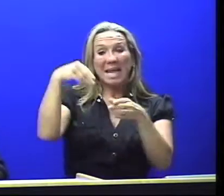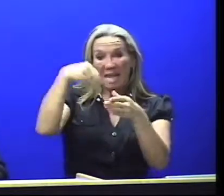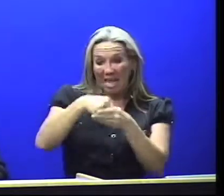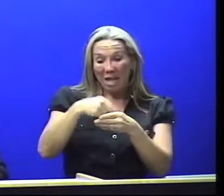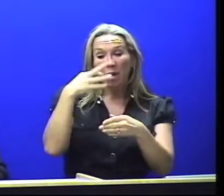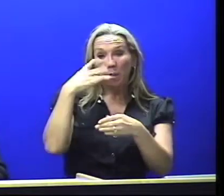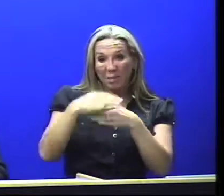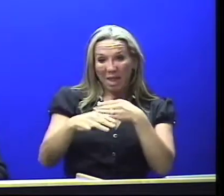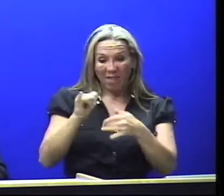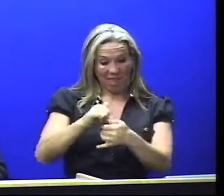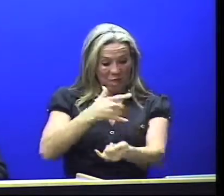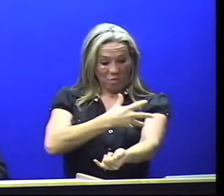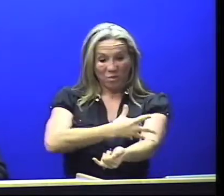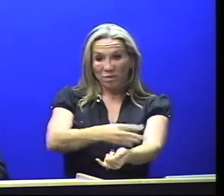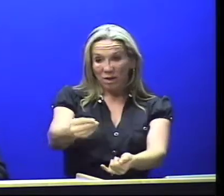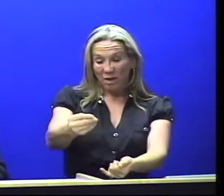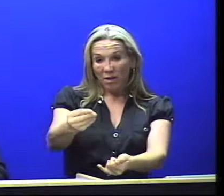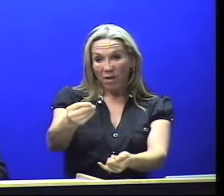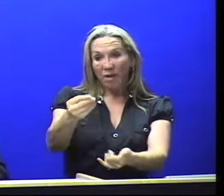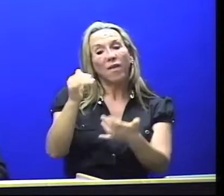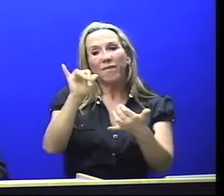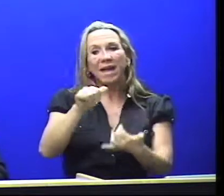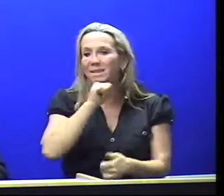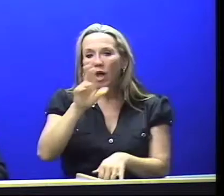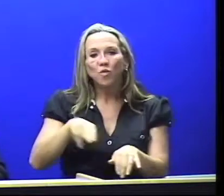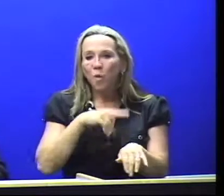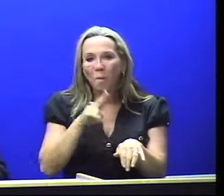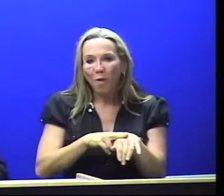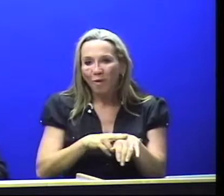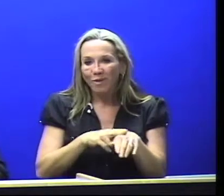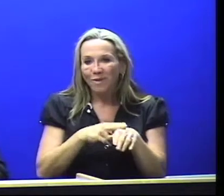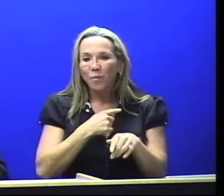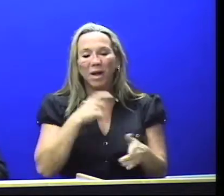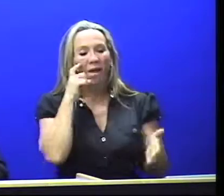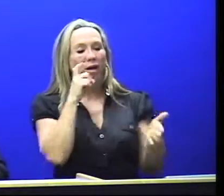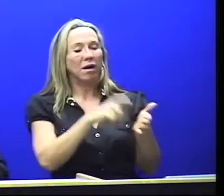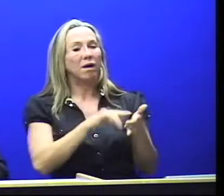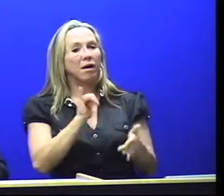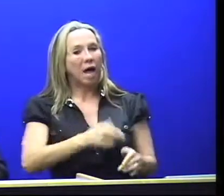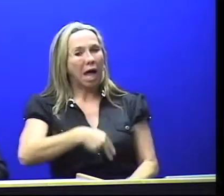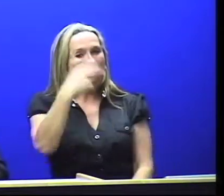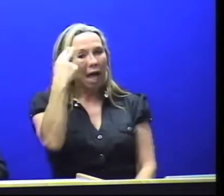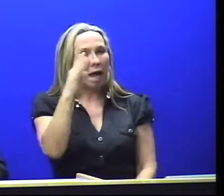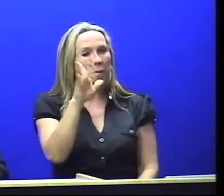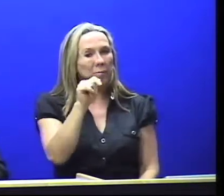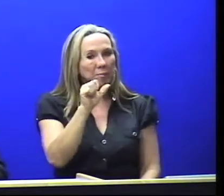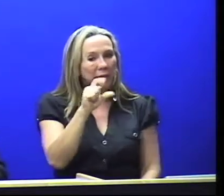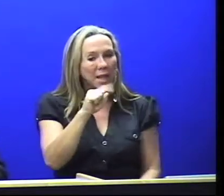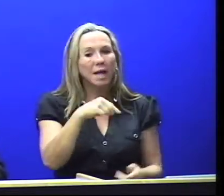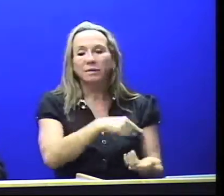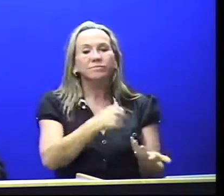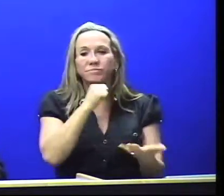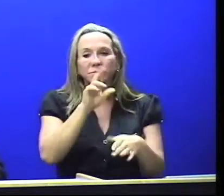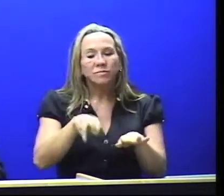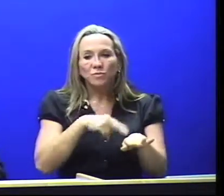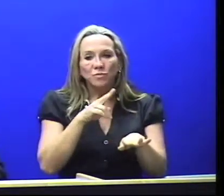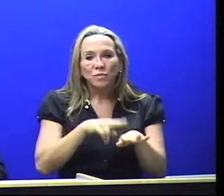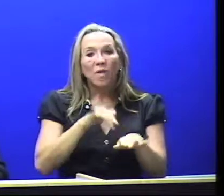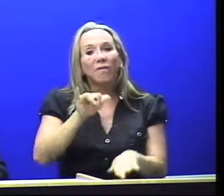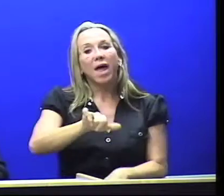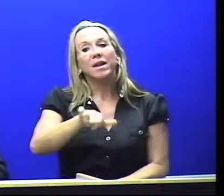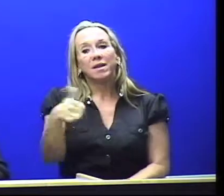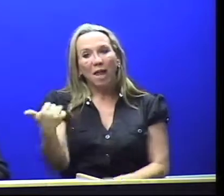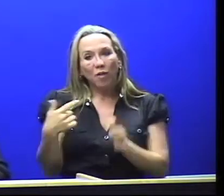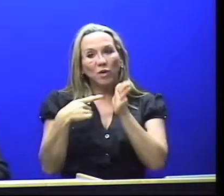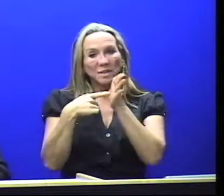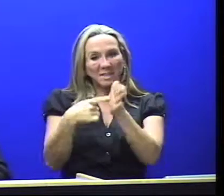out of your arm, that's abnormal. It's very abnormal. And it's another sign to